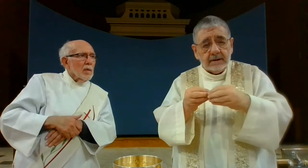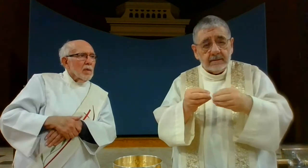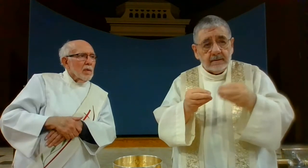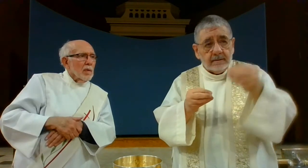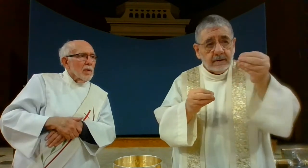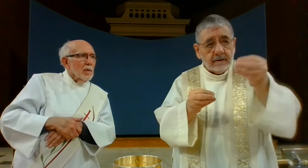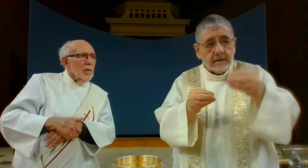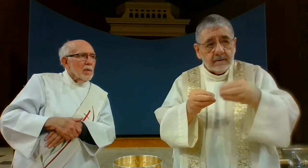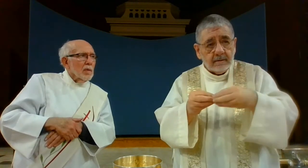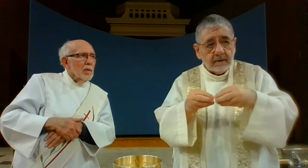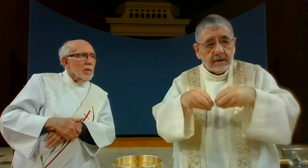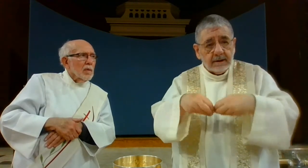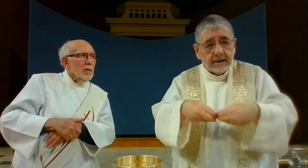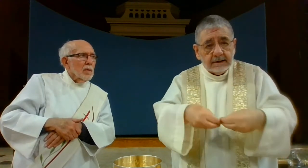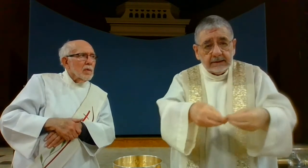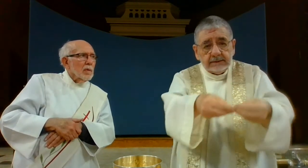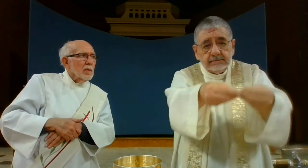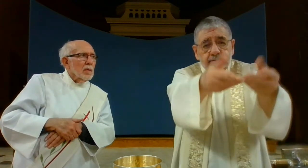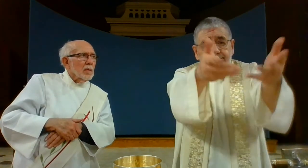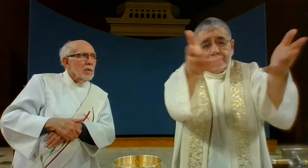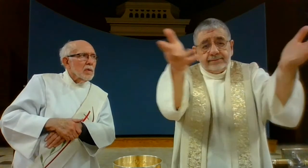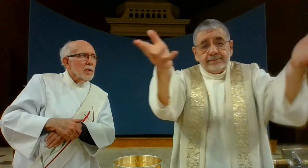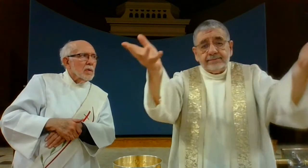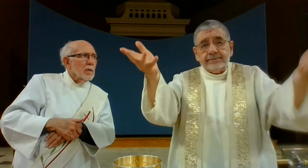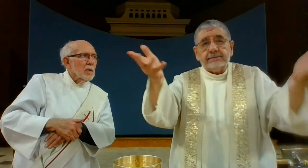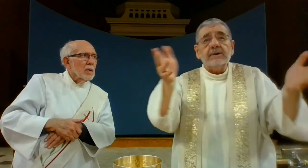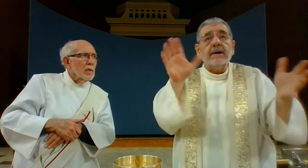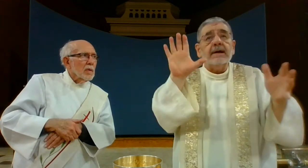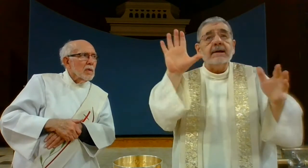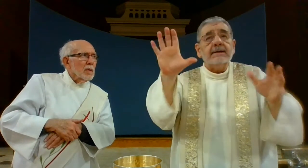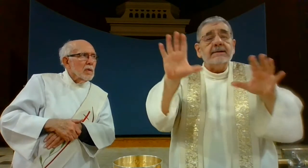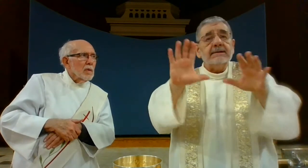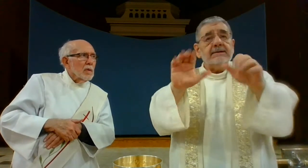broke it and gave it to his disciples,